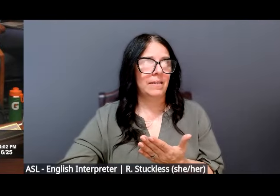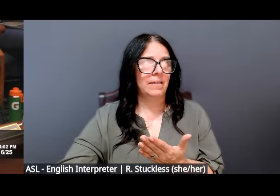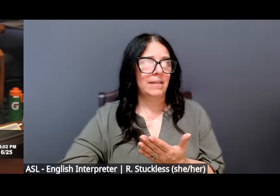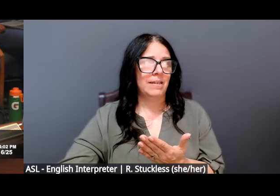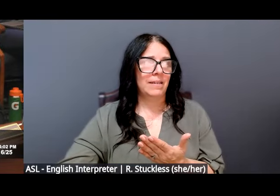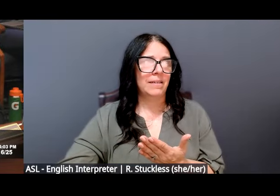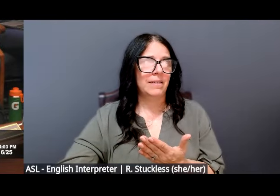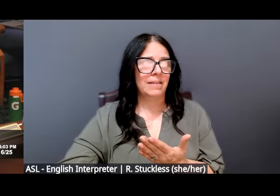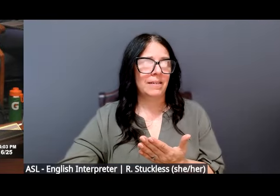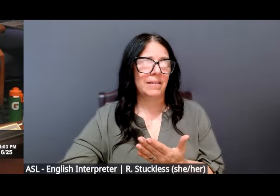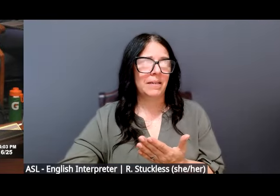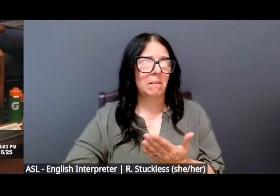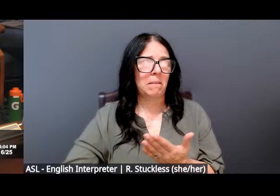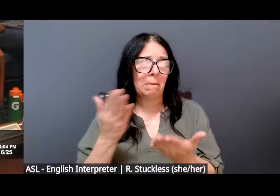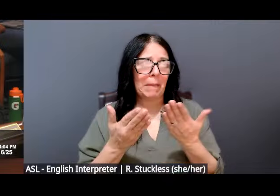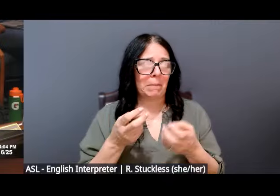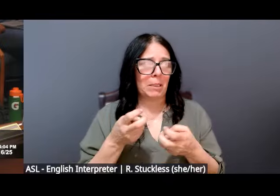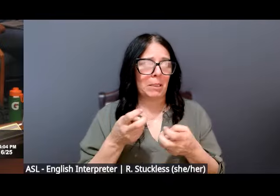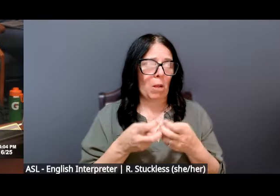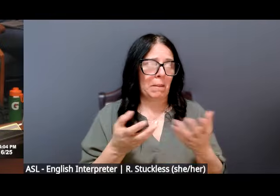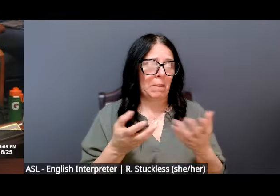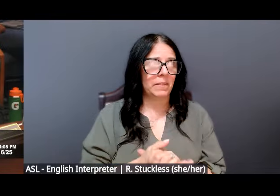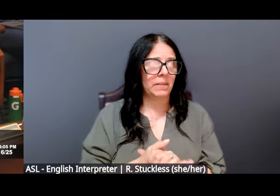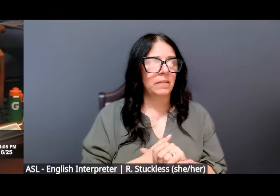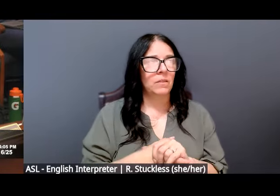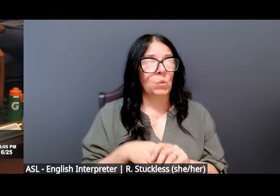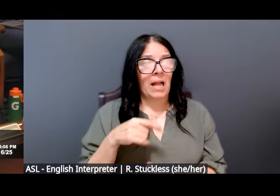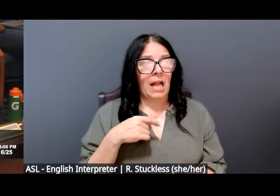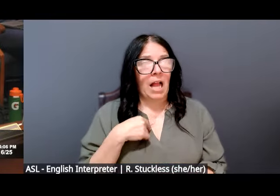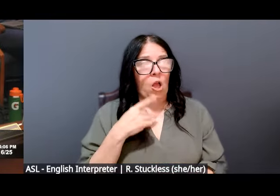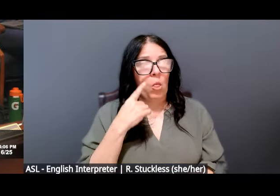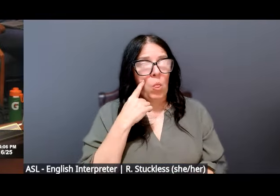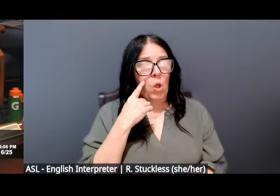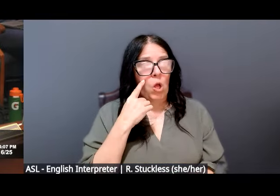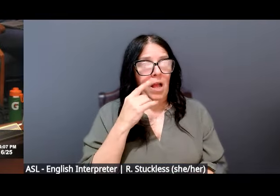So, and I thought that was similarly, I thought it was something that